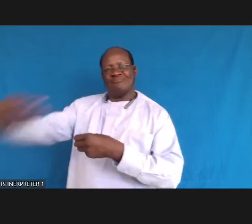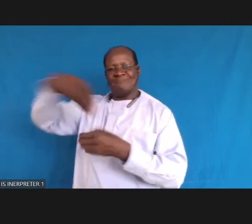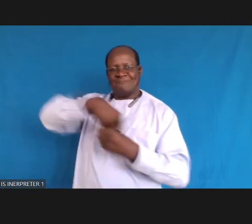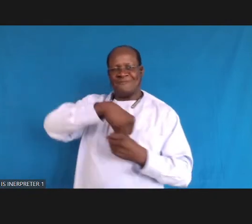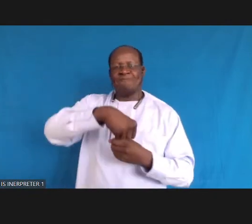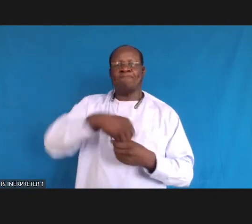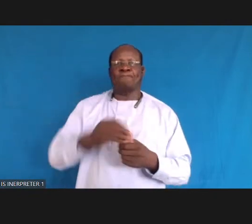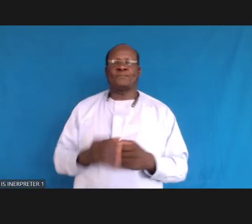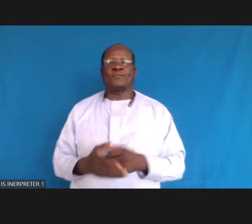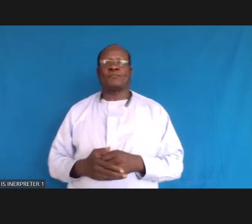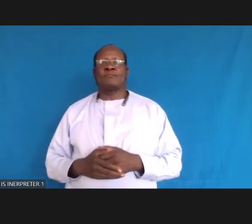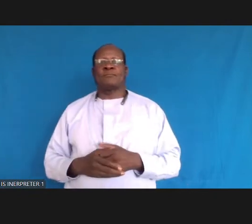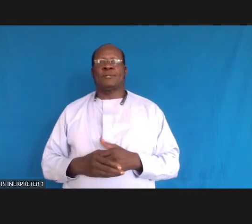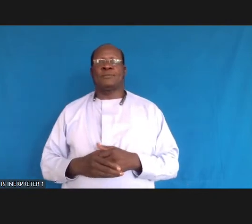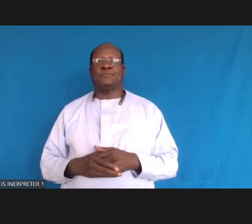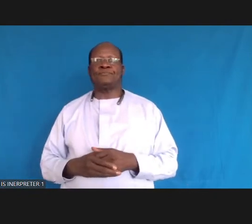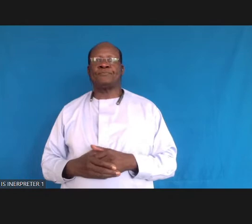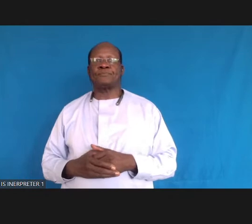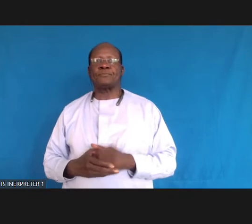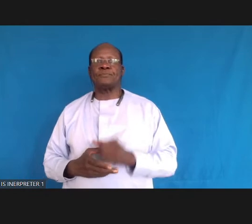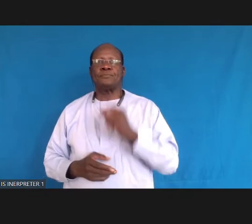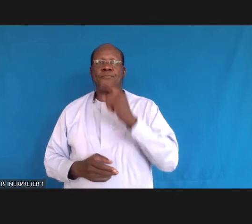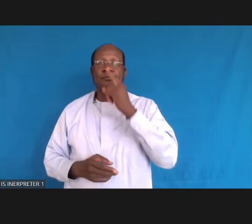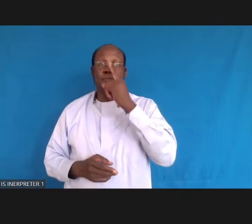After Minister.